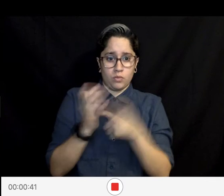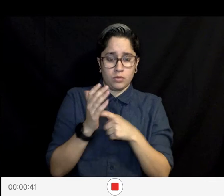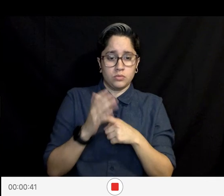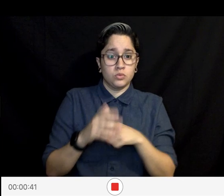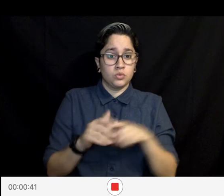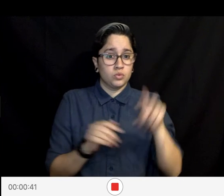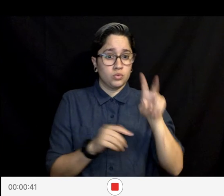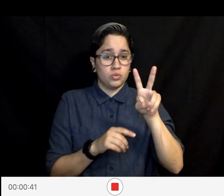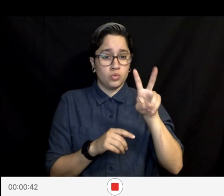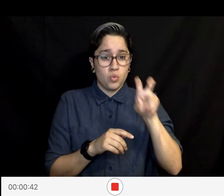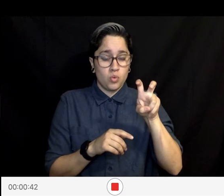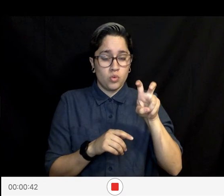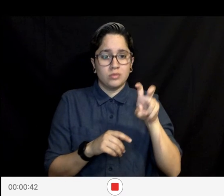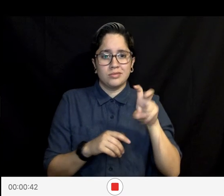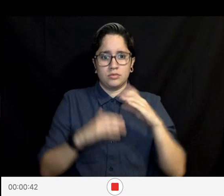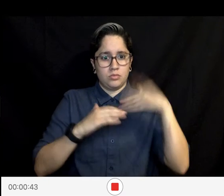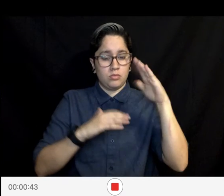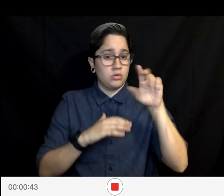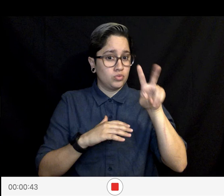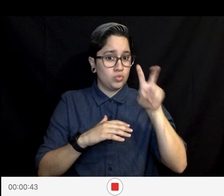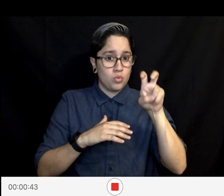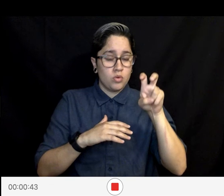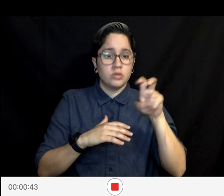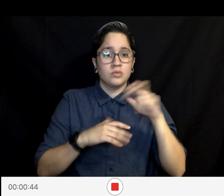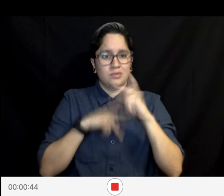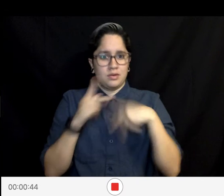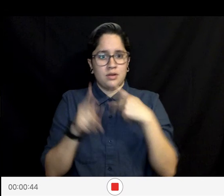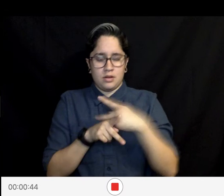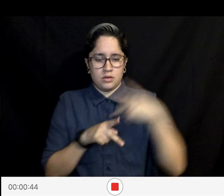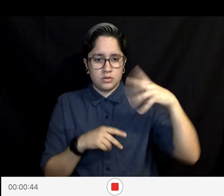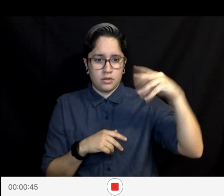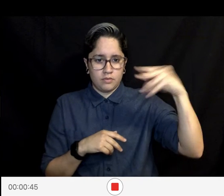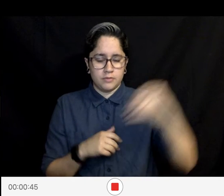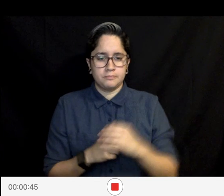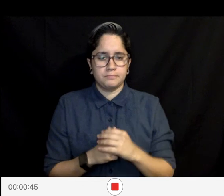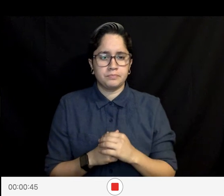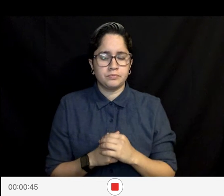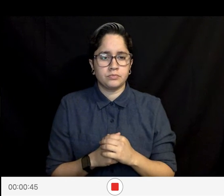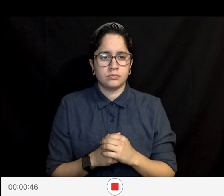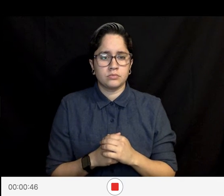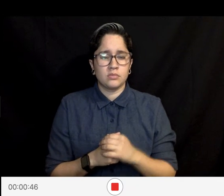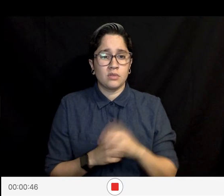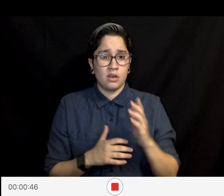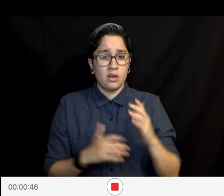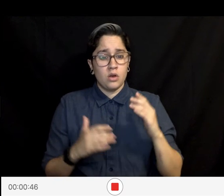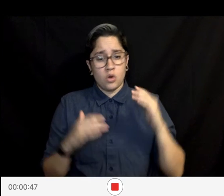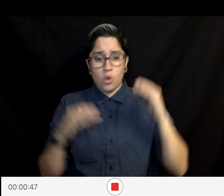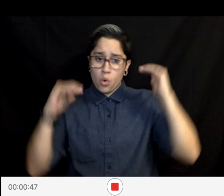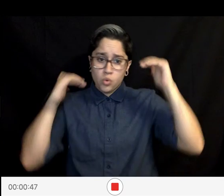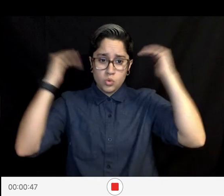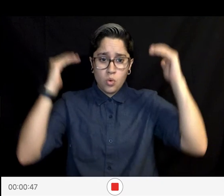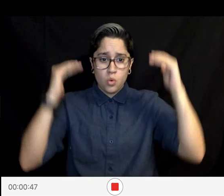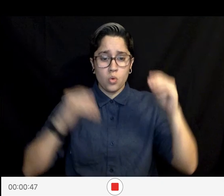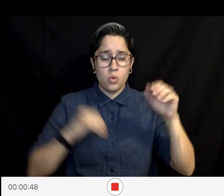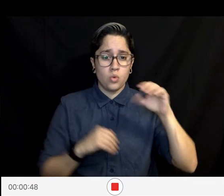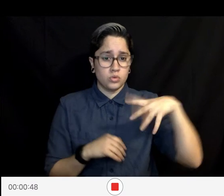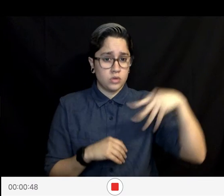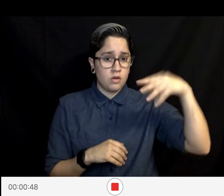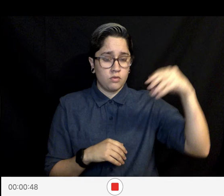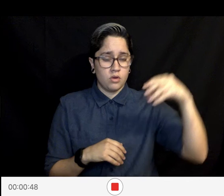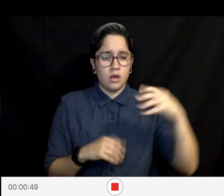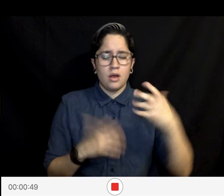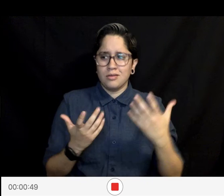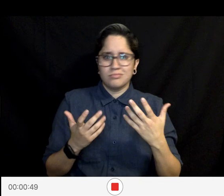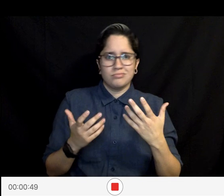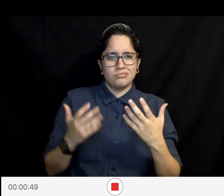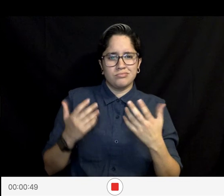jellyfish. A mature jellyfish is referred to as Medusa, based on